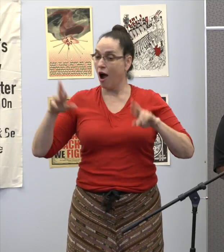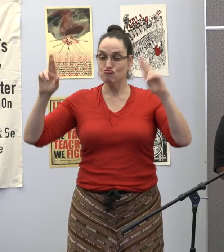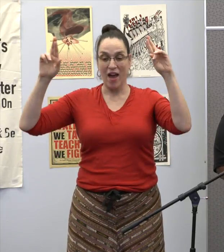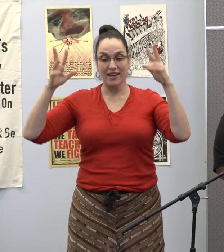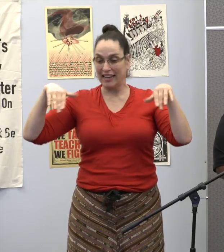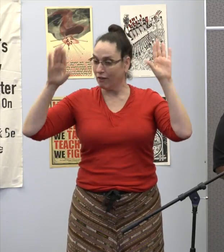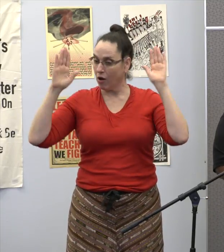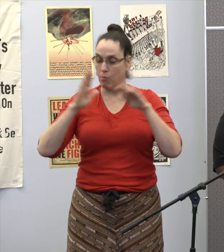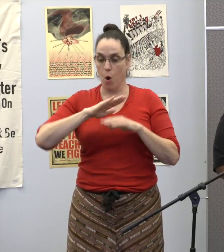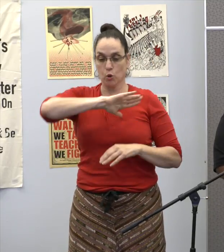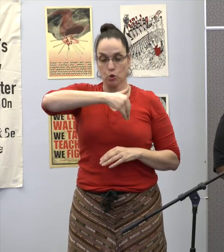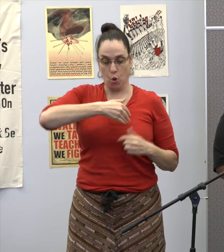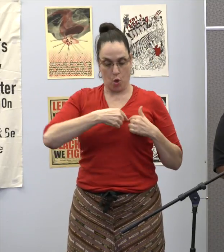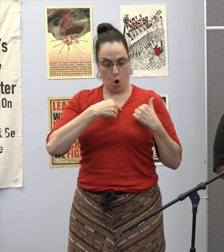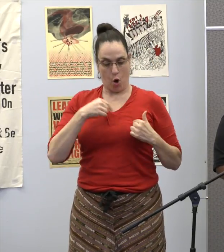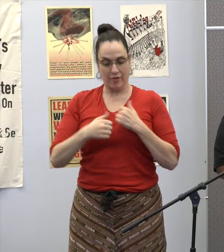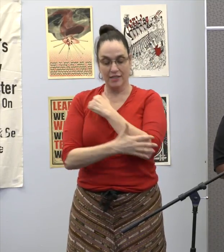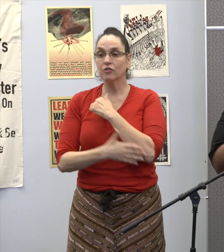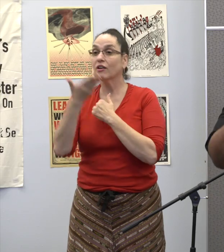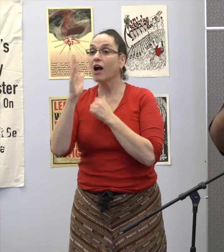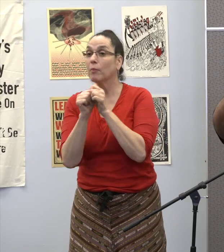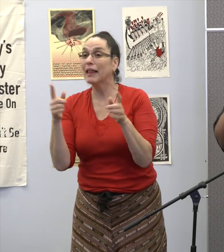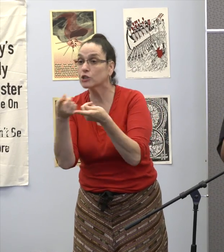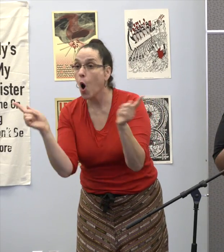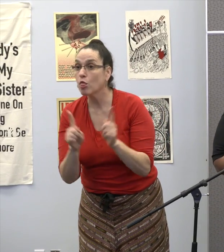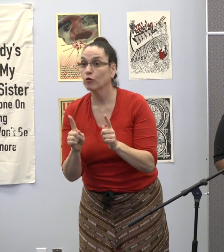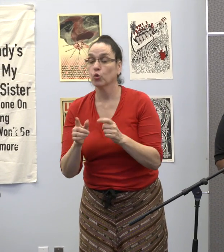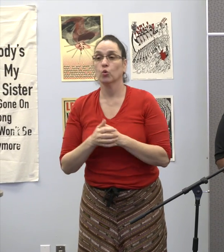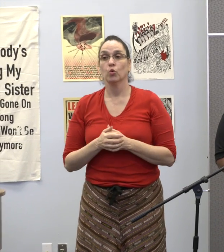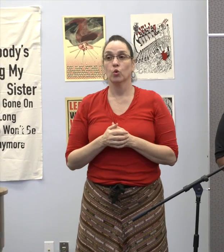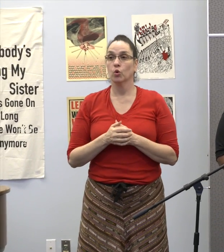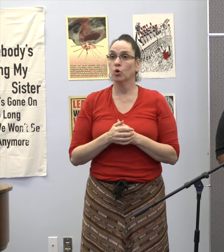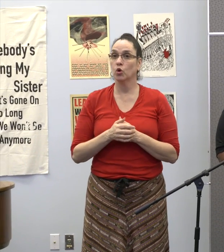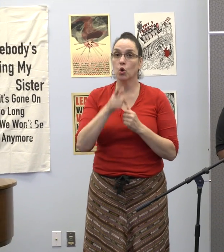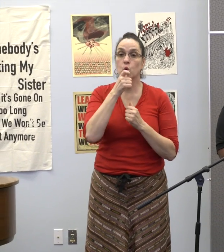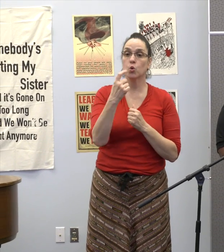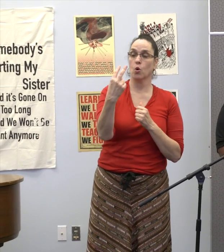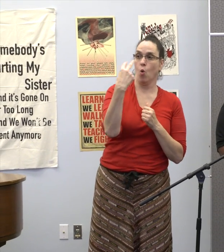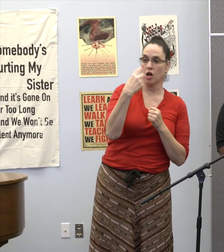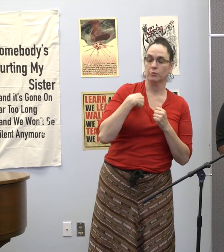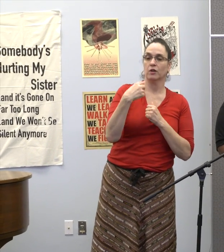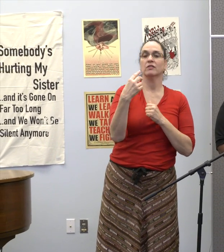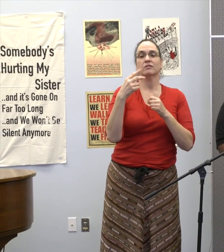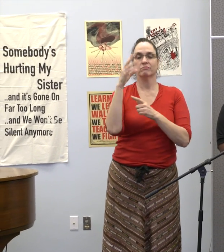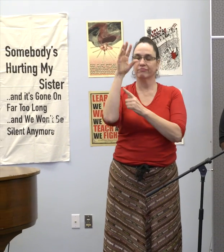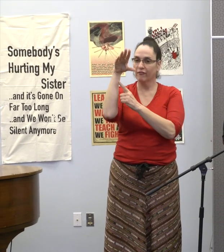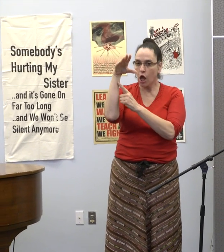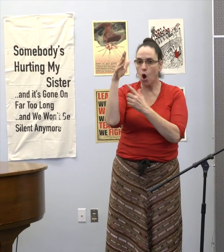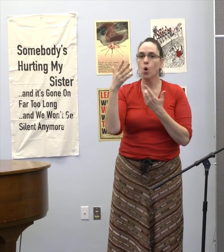soul and the heart of this country. God bless all of you who are there by way of live stream. Please hear all of